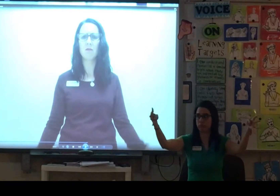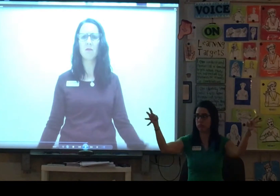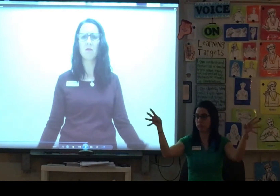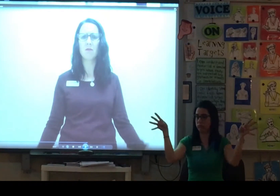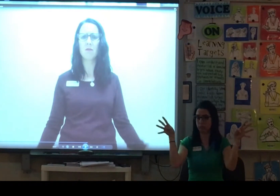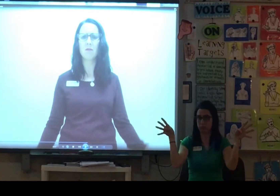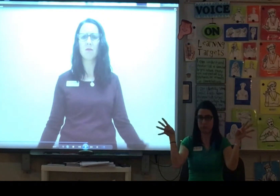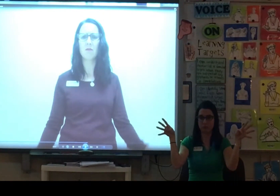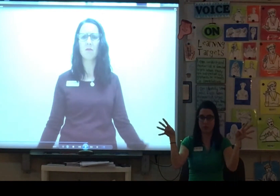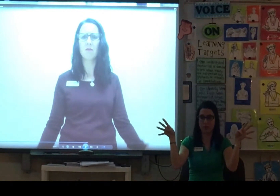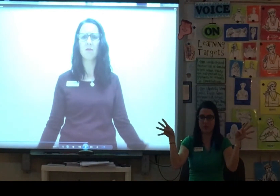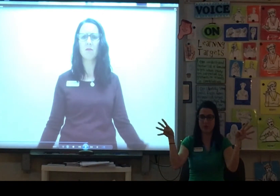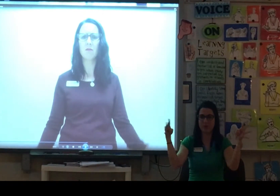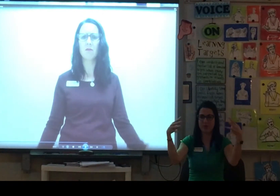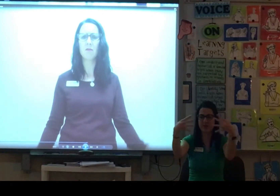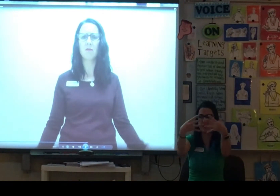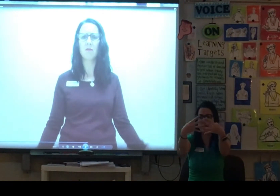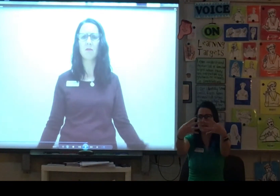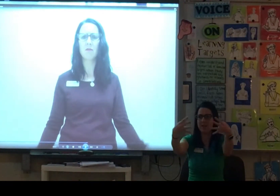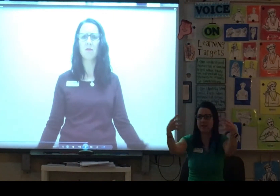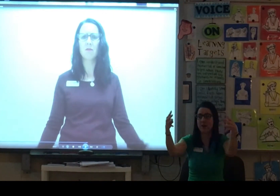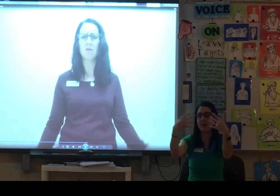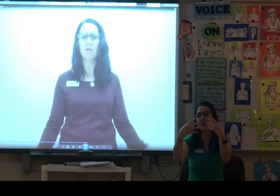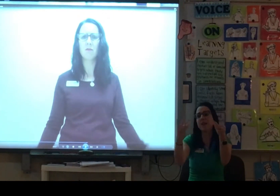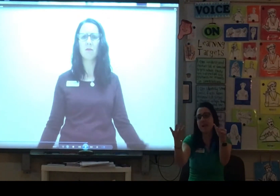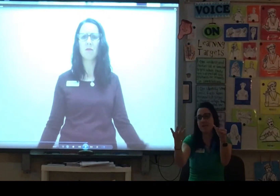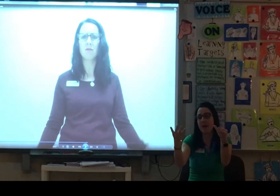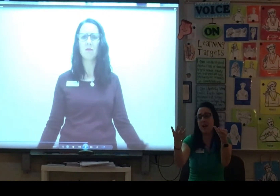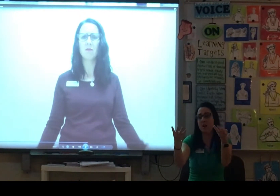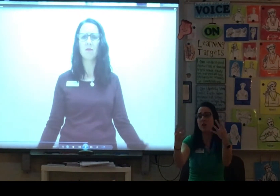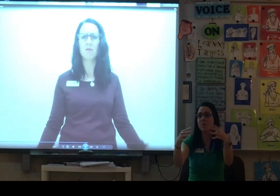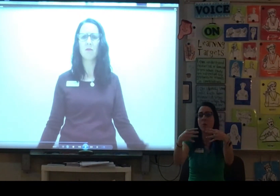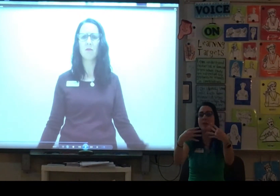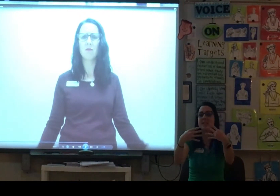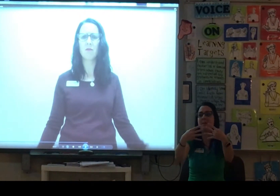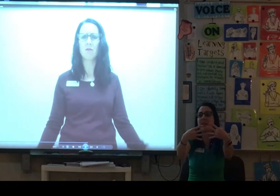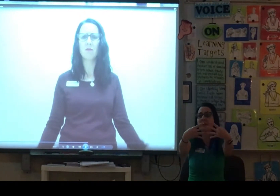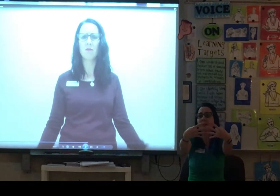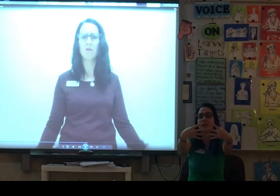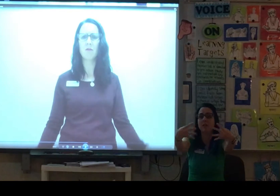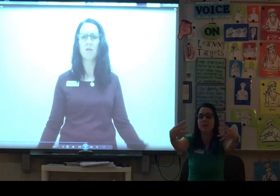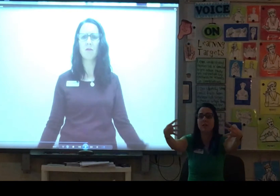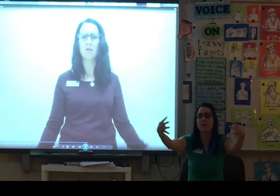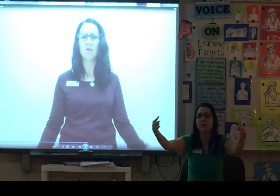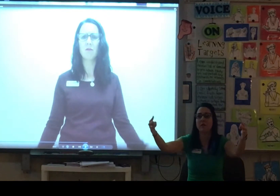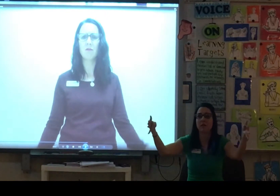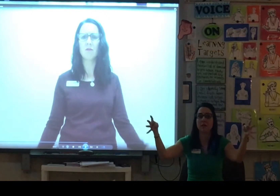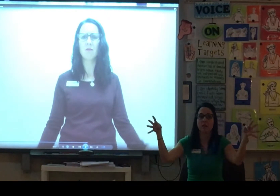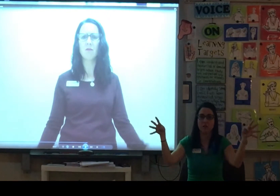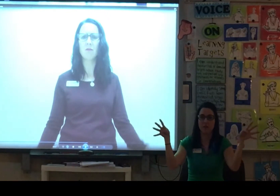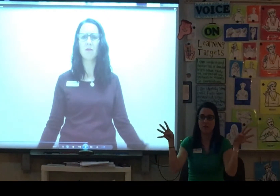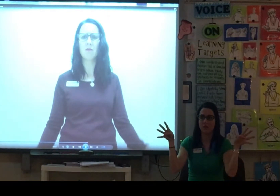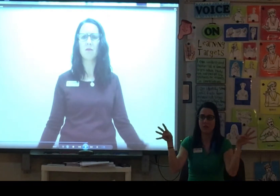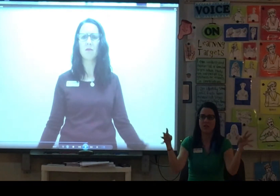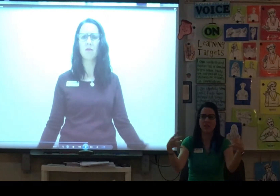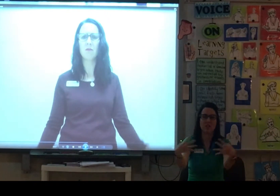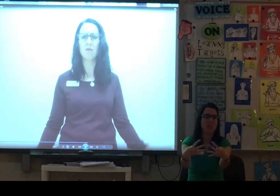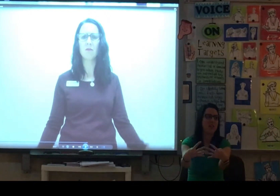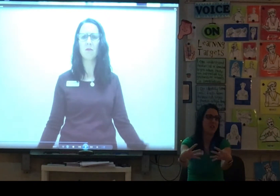Everywhere. What would you say this is? Okay, it's a classifier. But what does it mean? They're all, Your glasses are all On the shelf?